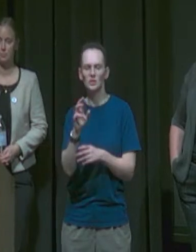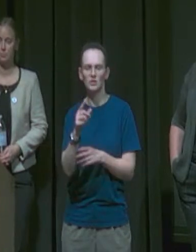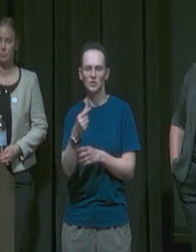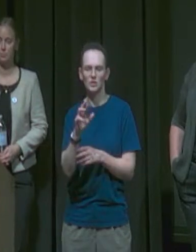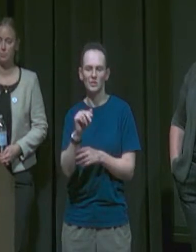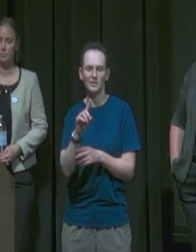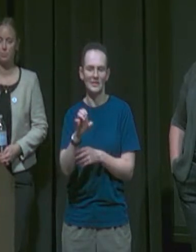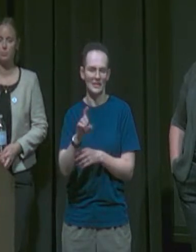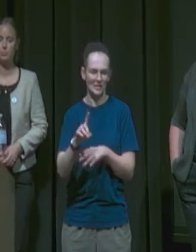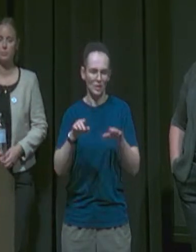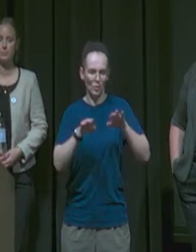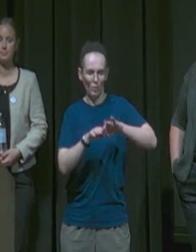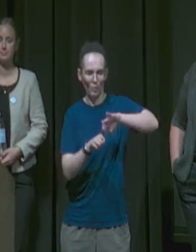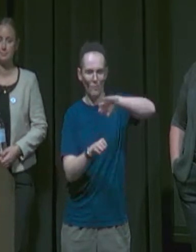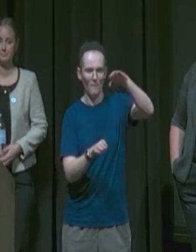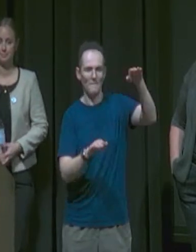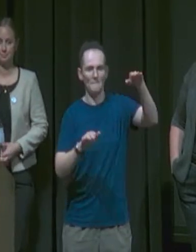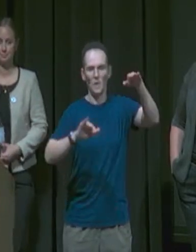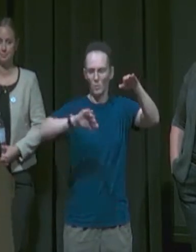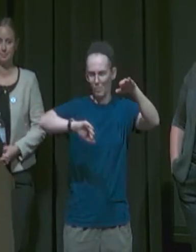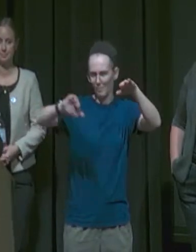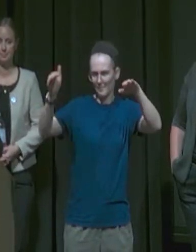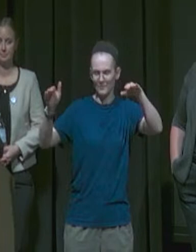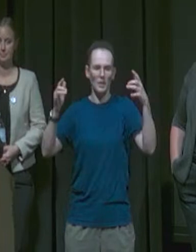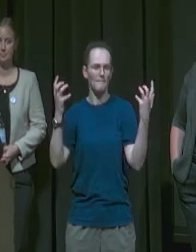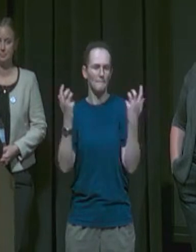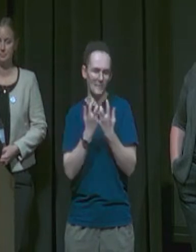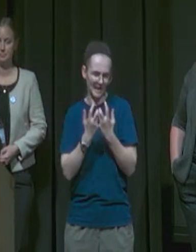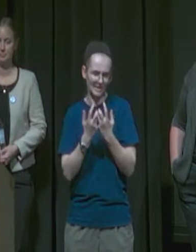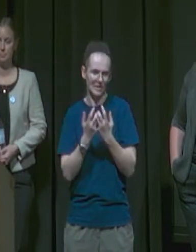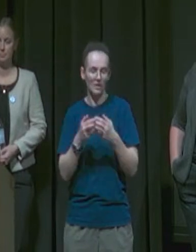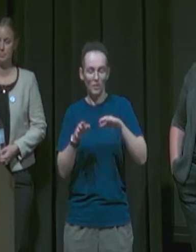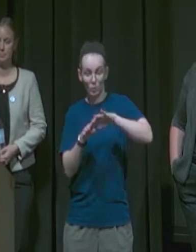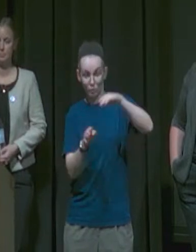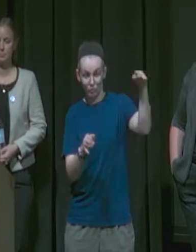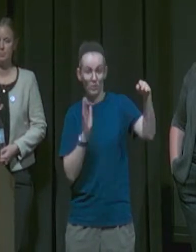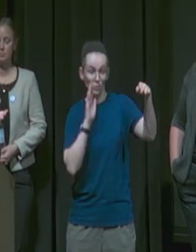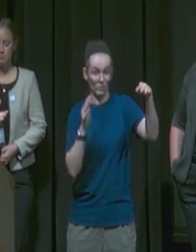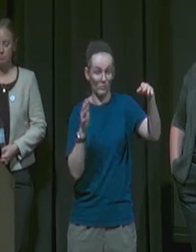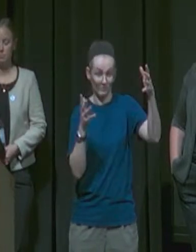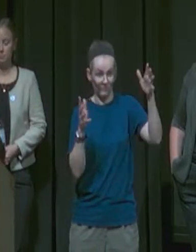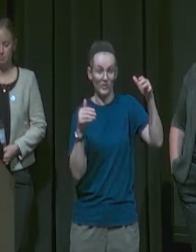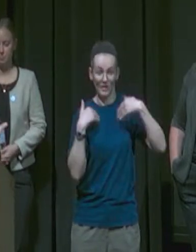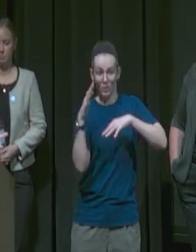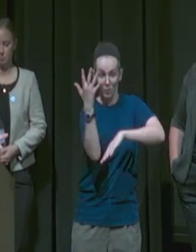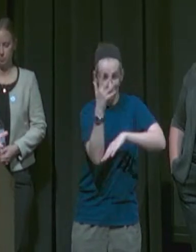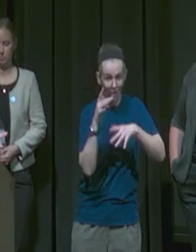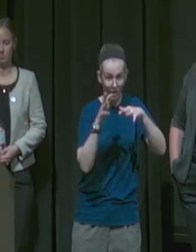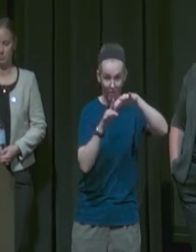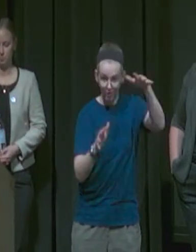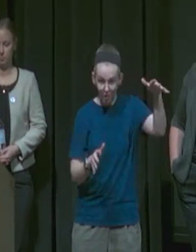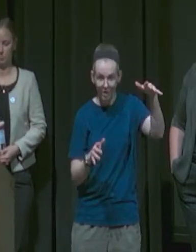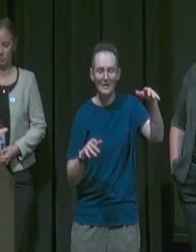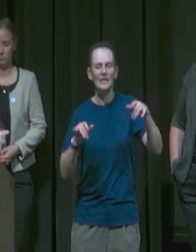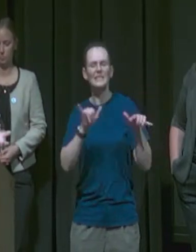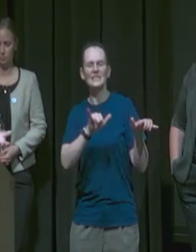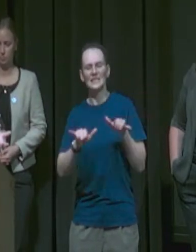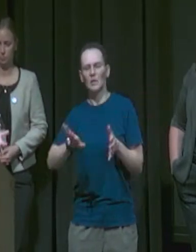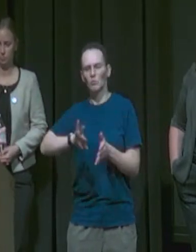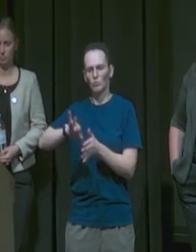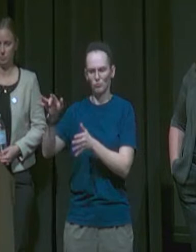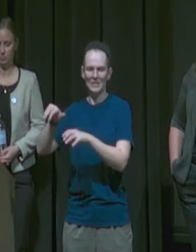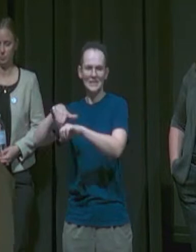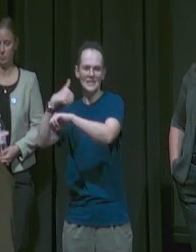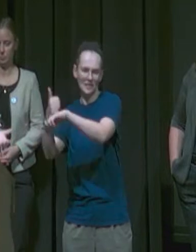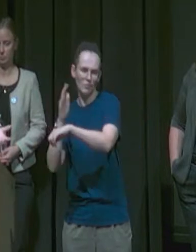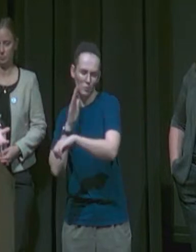other side of the road. So it's woodsy on one side with a slope. We want the same thing on this side, and that's our goal. It's